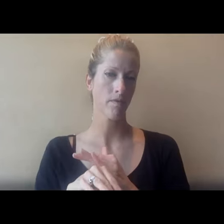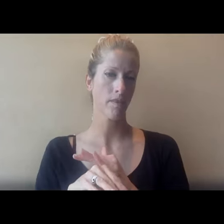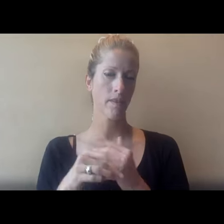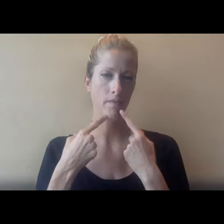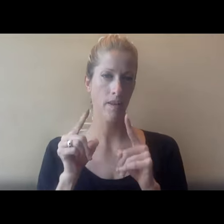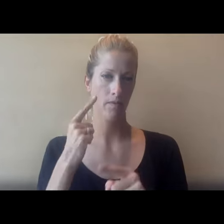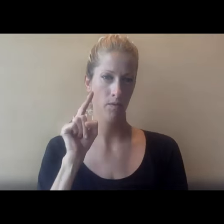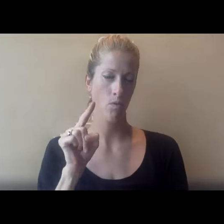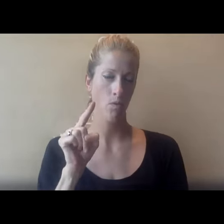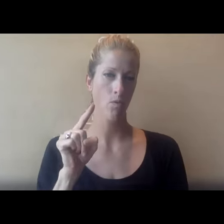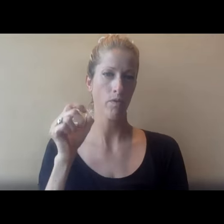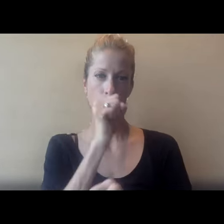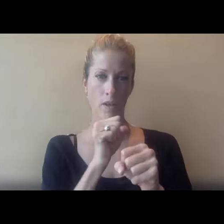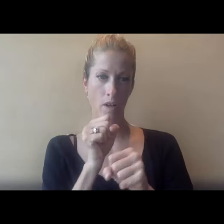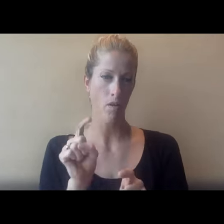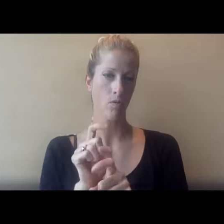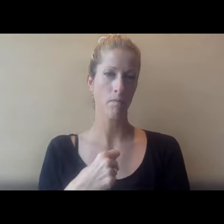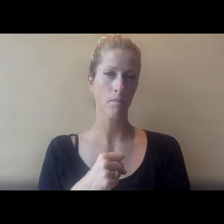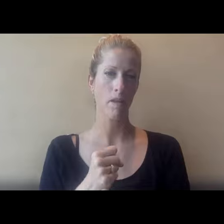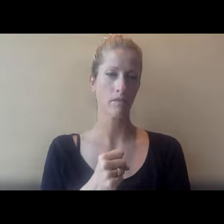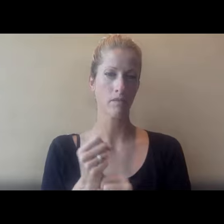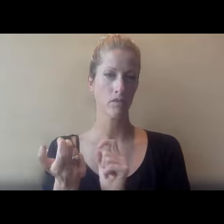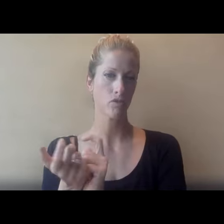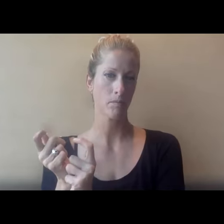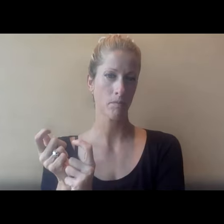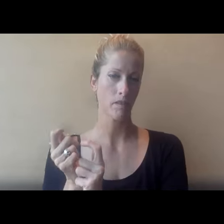and strategies and make necessary adjustments based